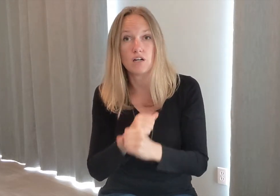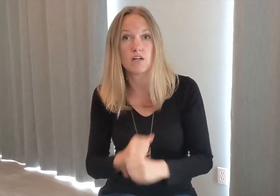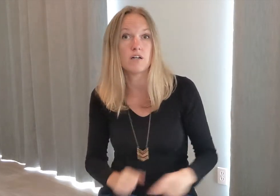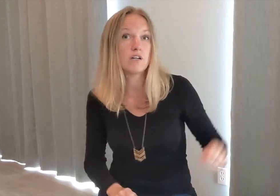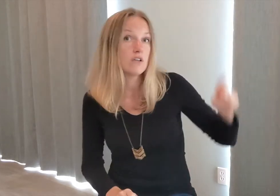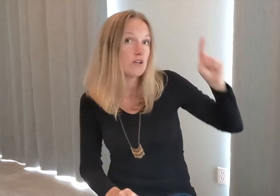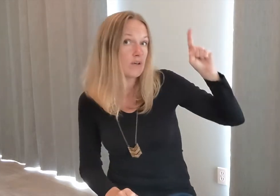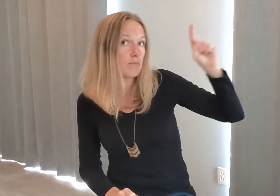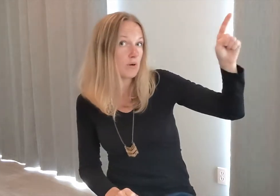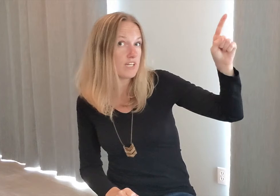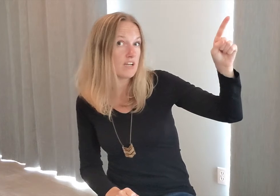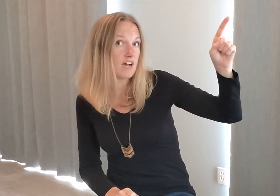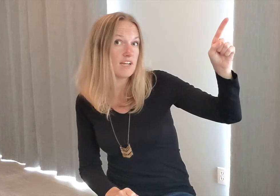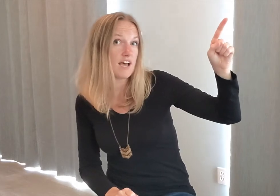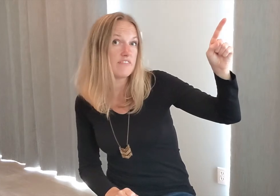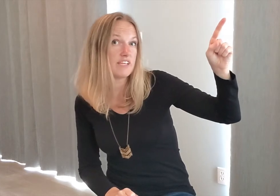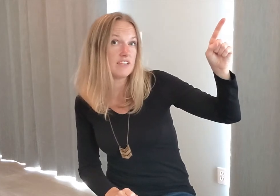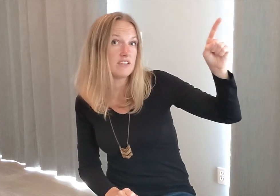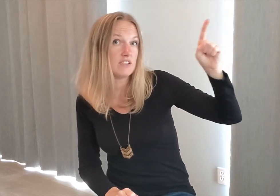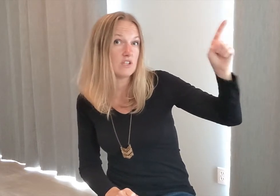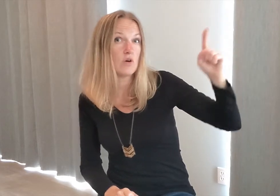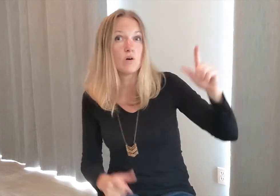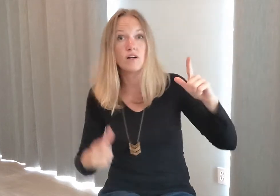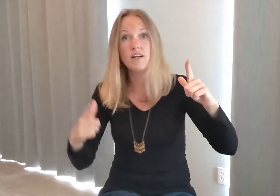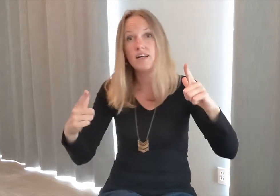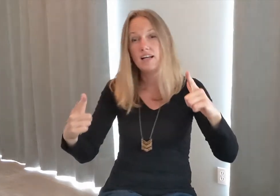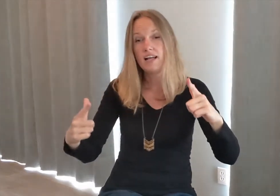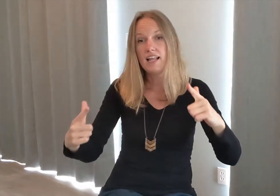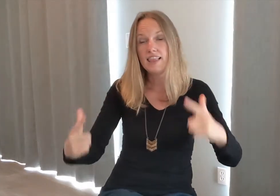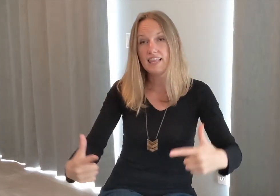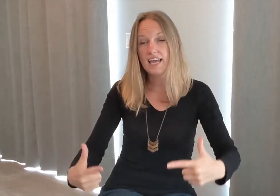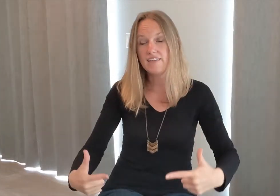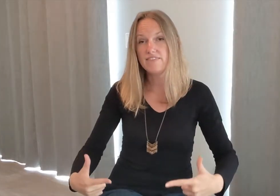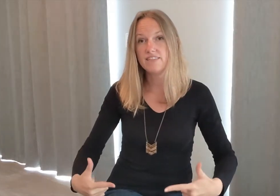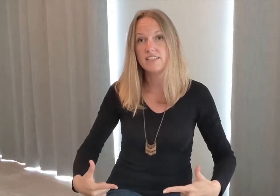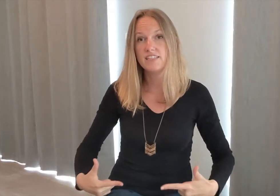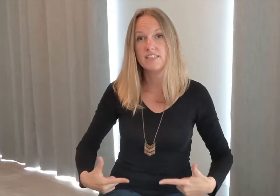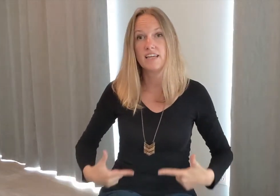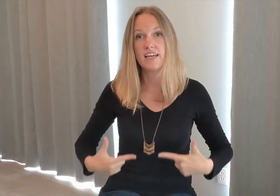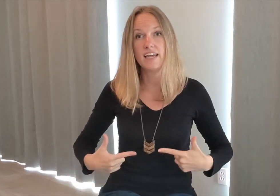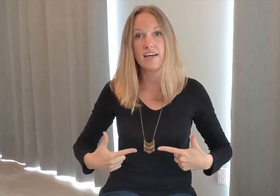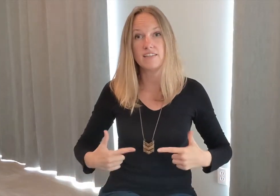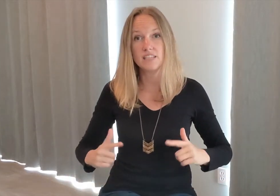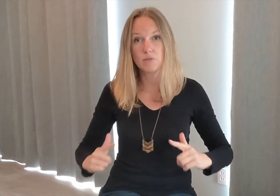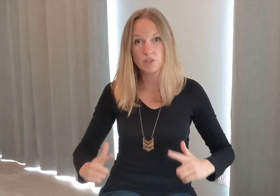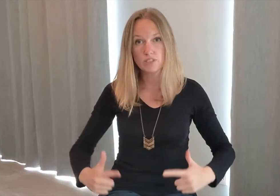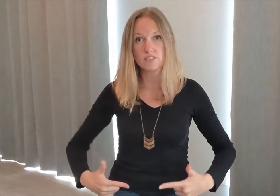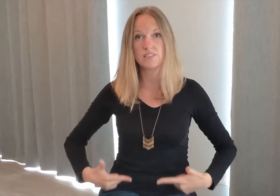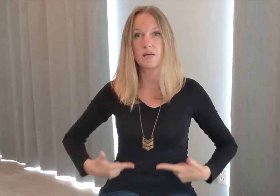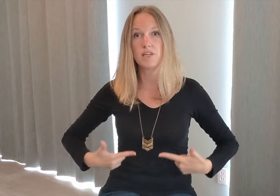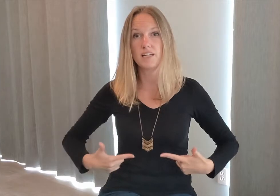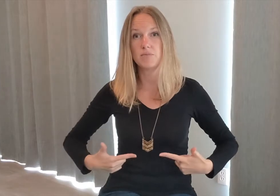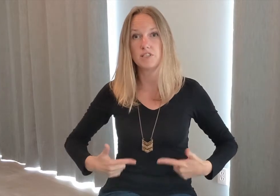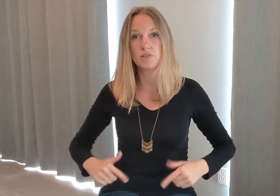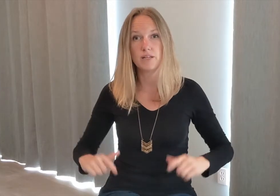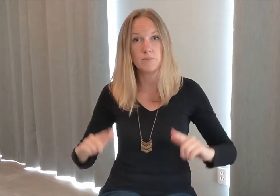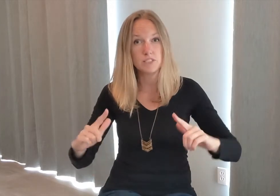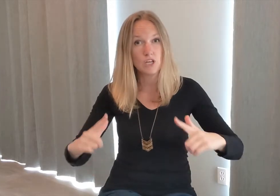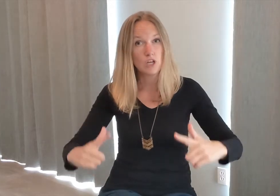stronger. Pointing to God in heaven, your life, okay? L's coming towards your stomach and up to your ribs.